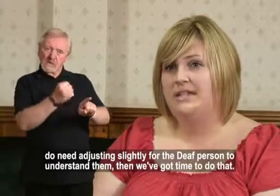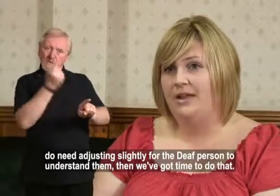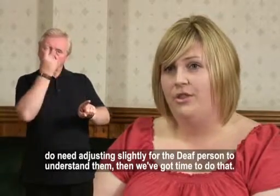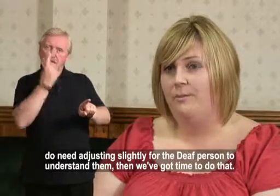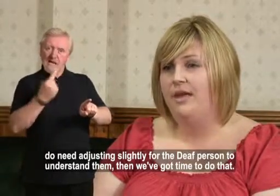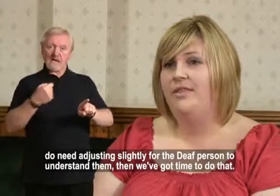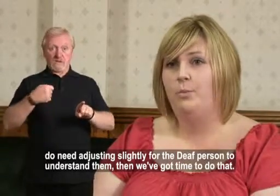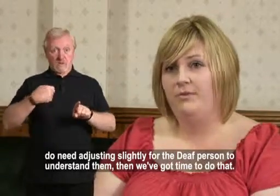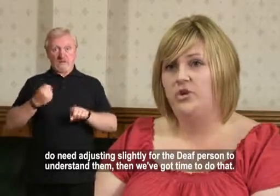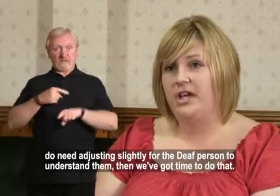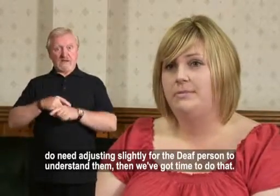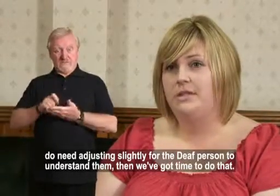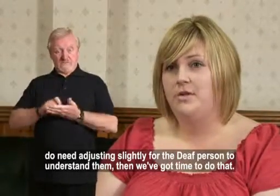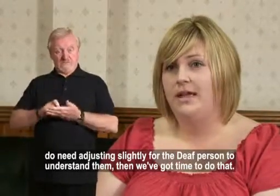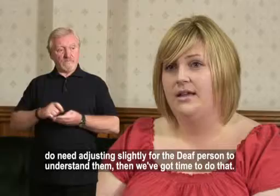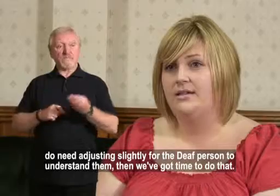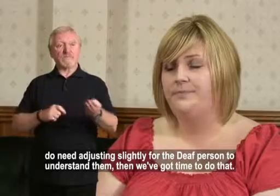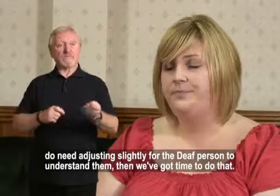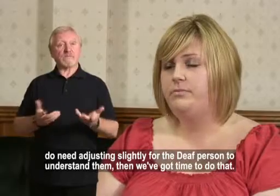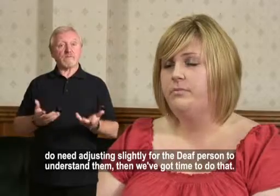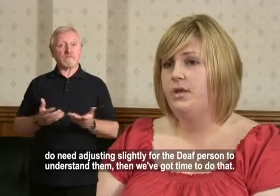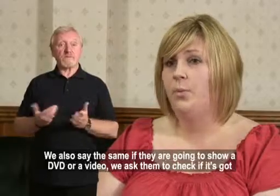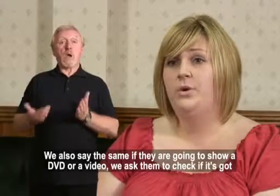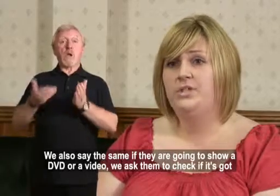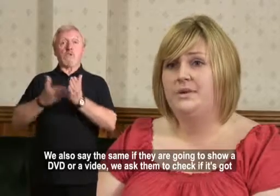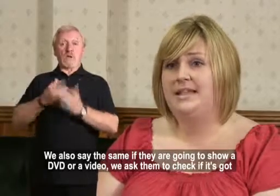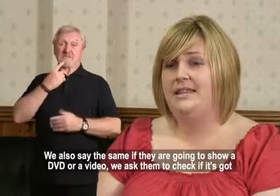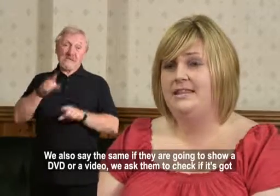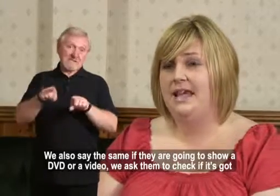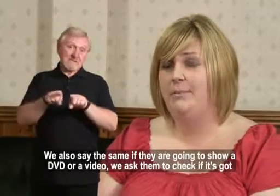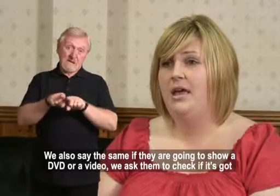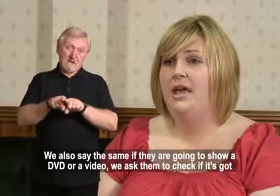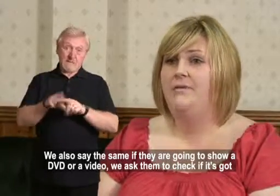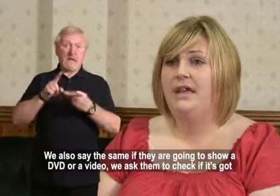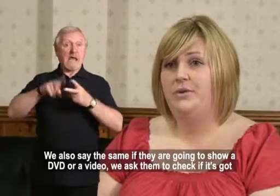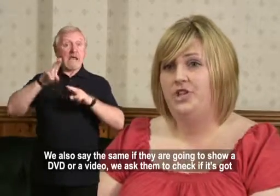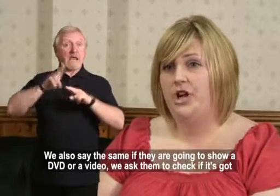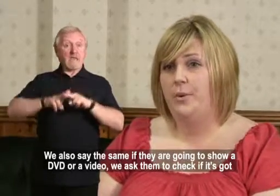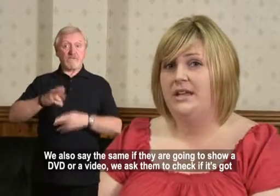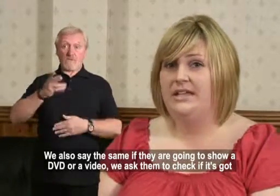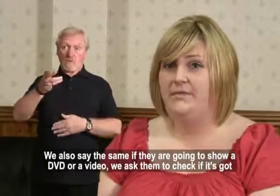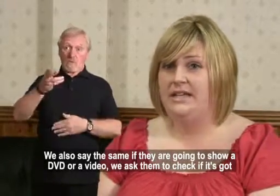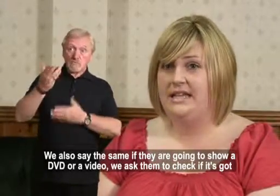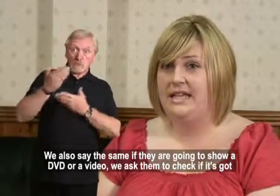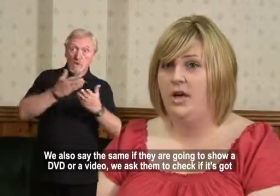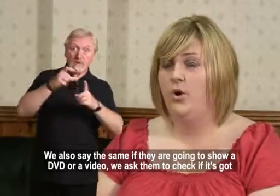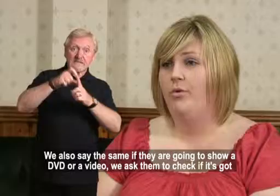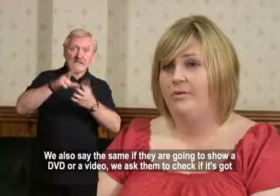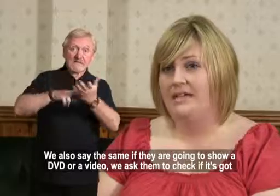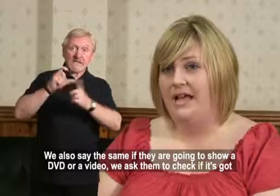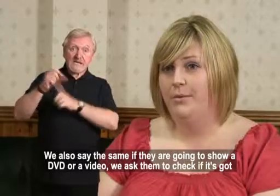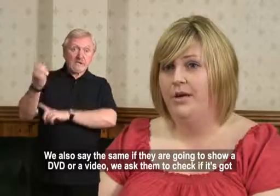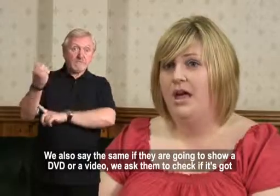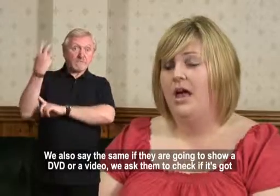to understand them, then we've got time to do that. We also say the same if they're going to show a DVD